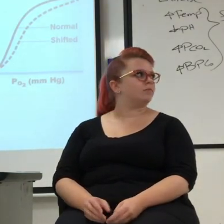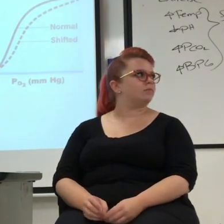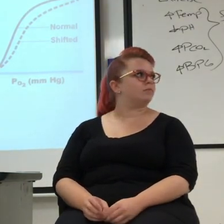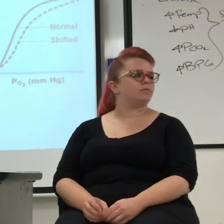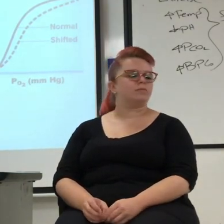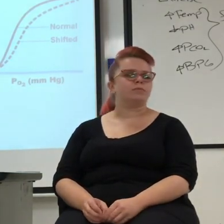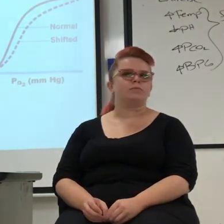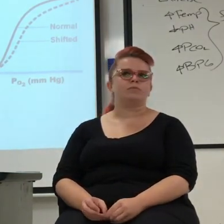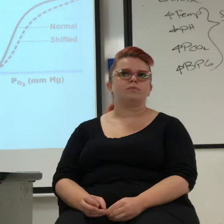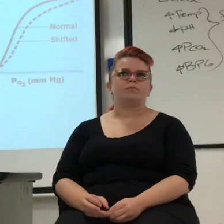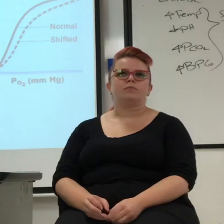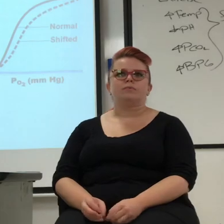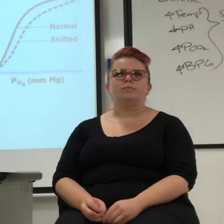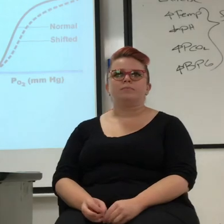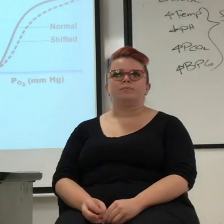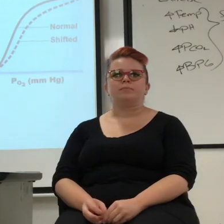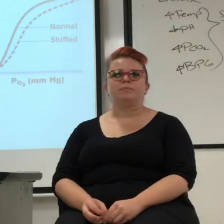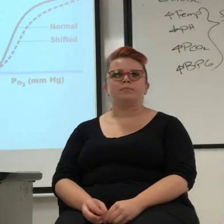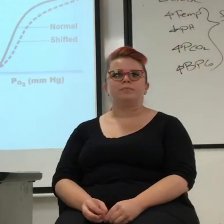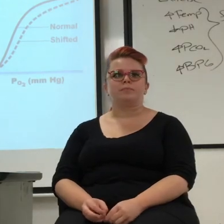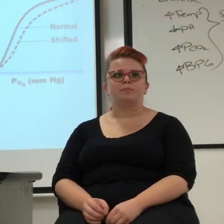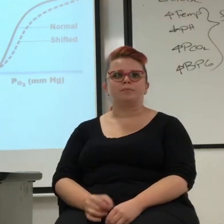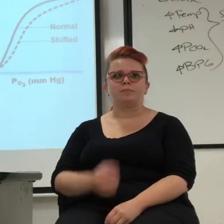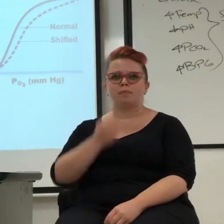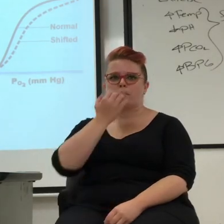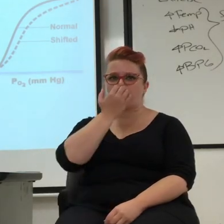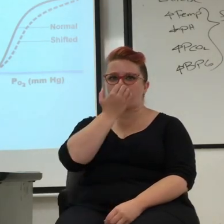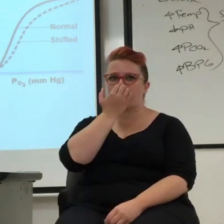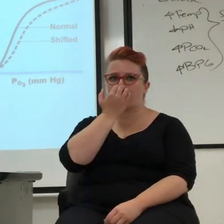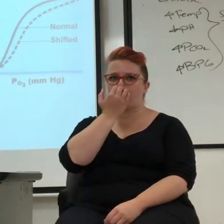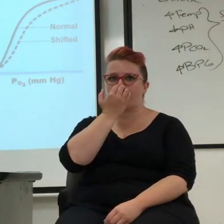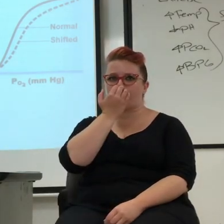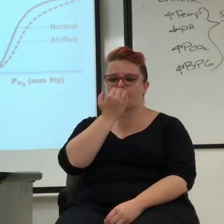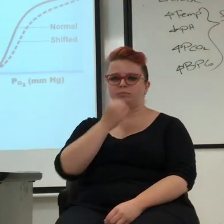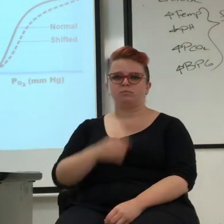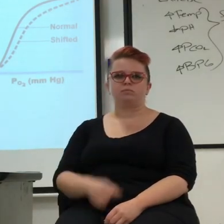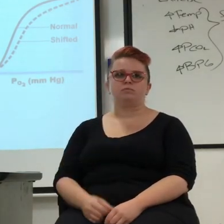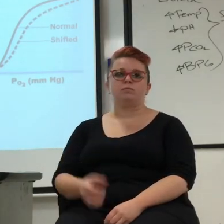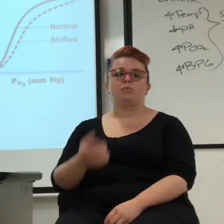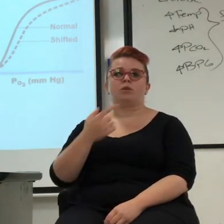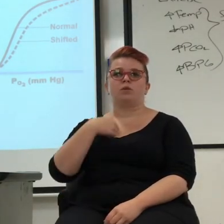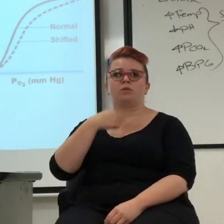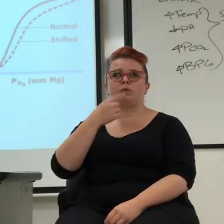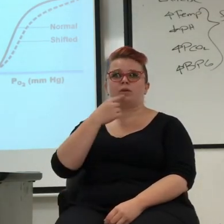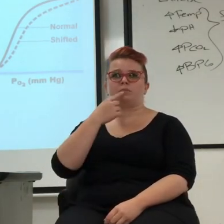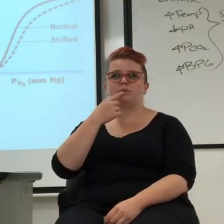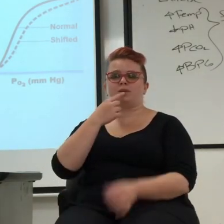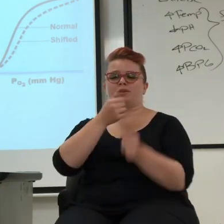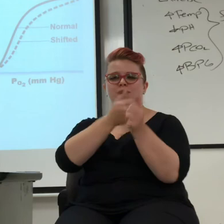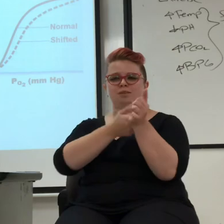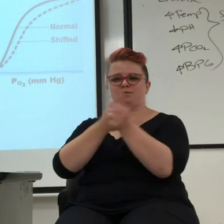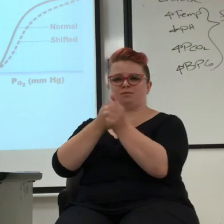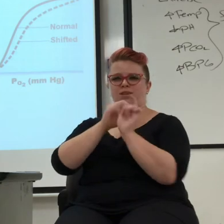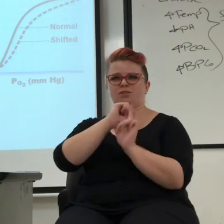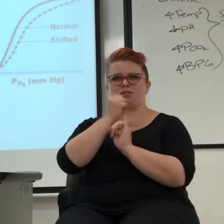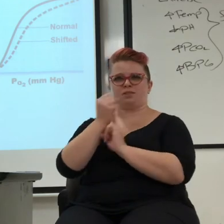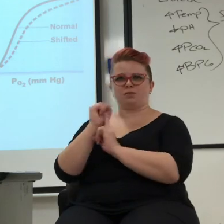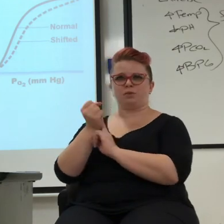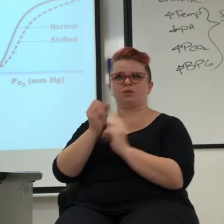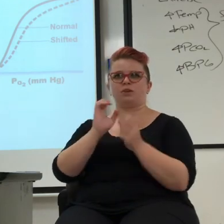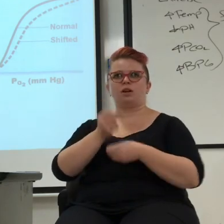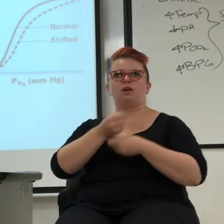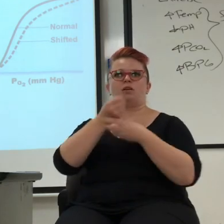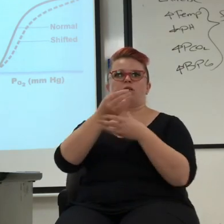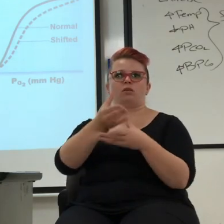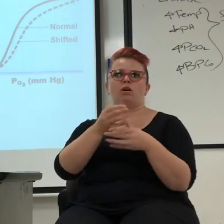Here's the normal curve I should. So what I'm saying is those can facilitate unloading